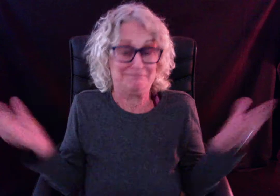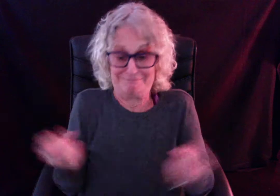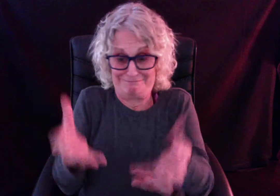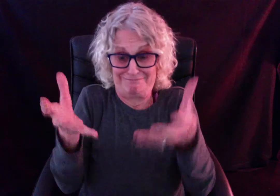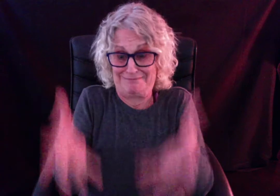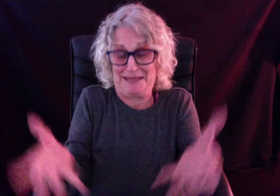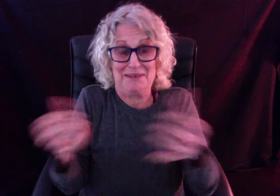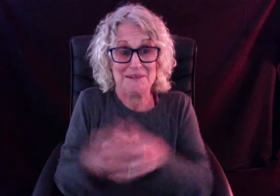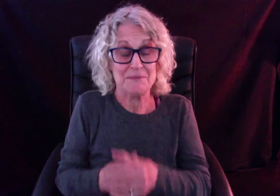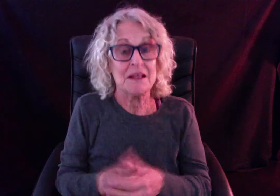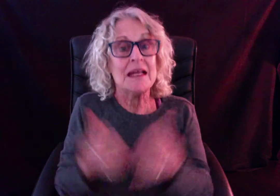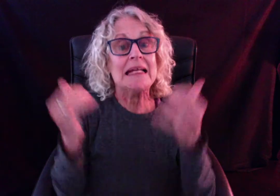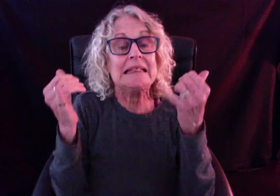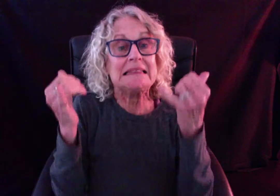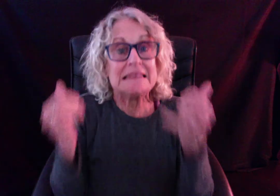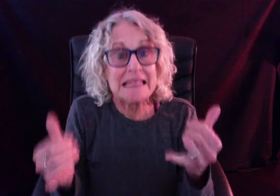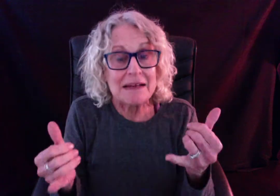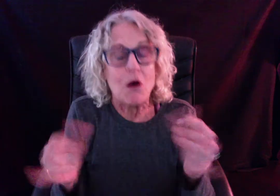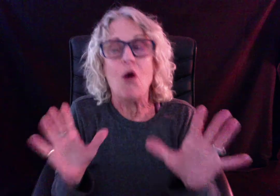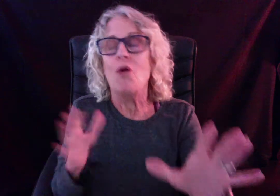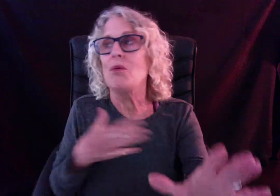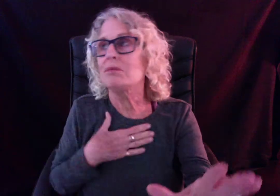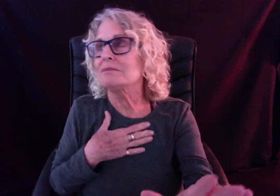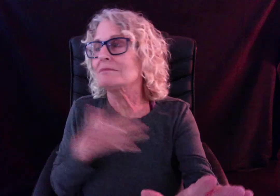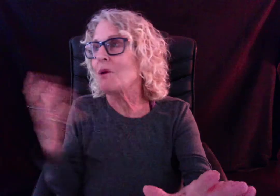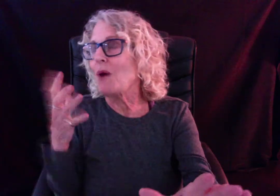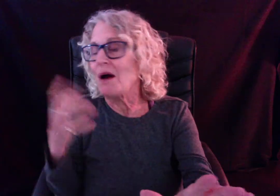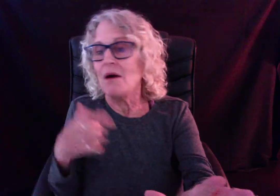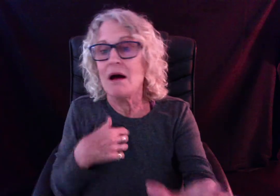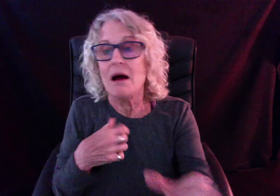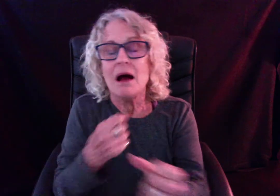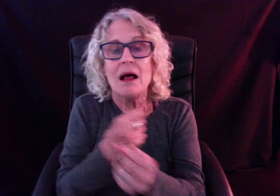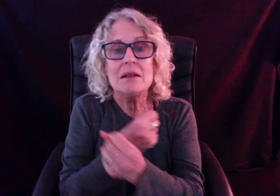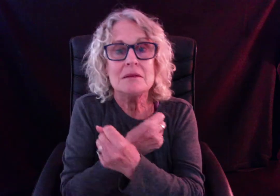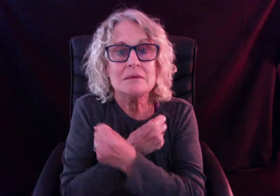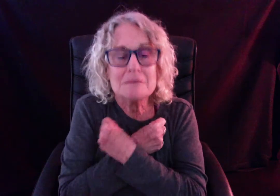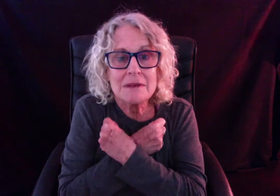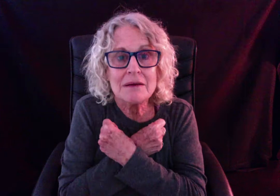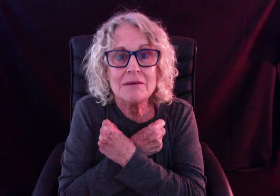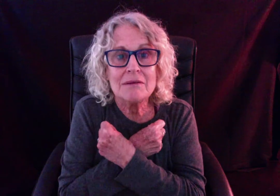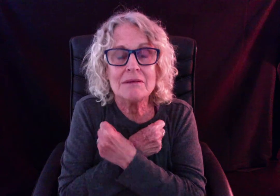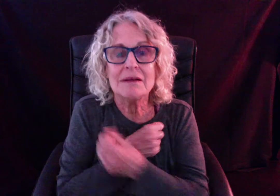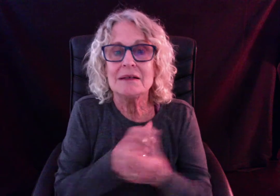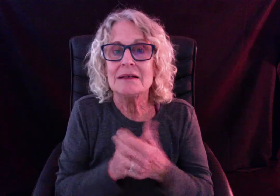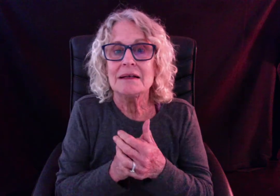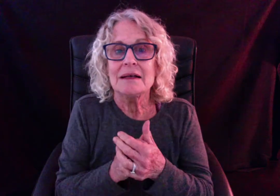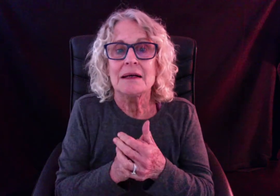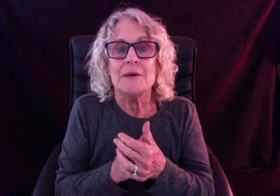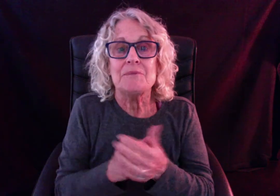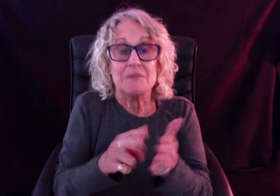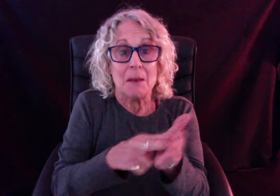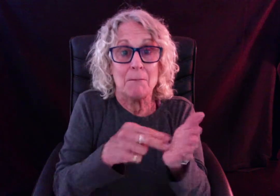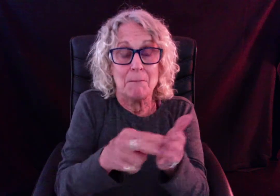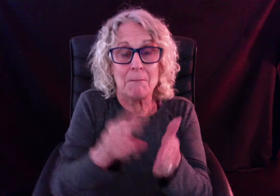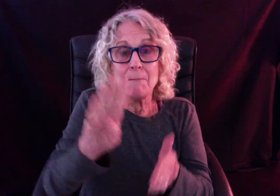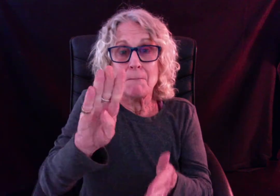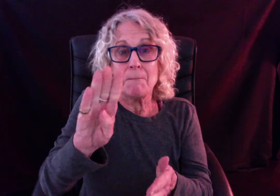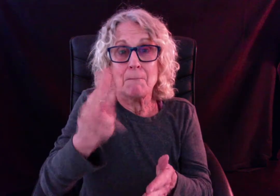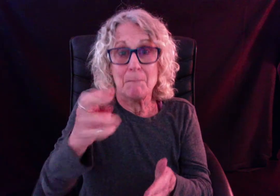So now, oh my gosh, I love butter lettuce. Oh, so